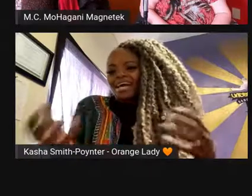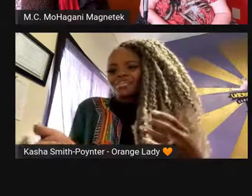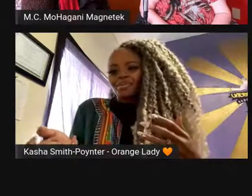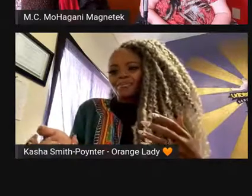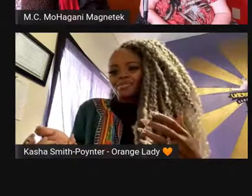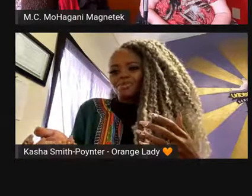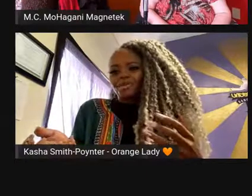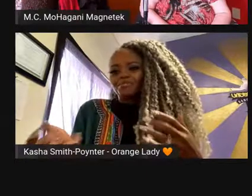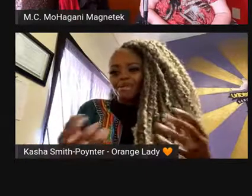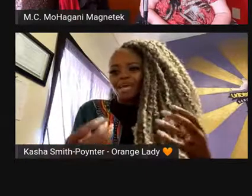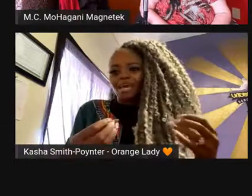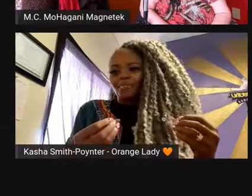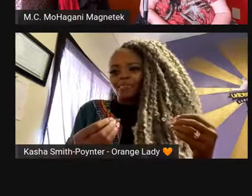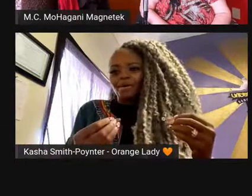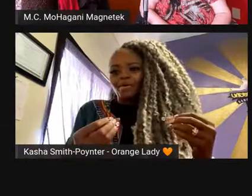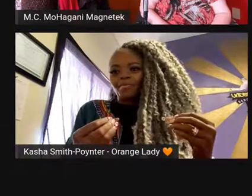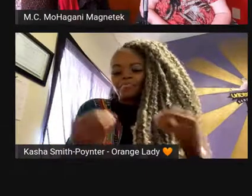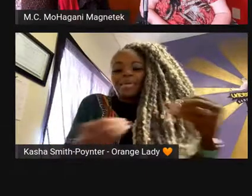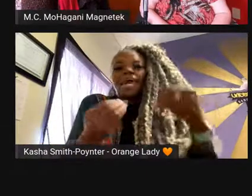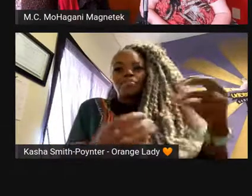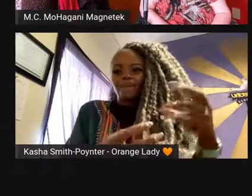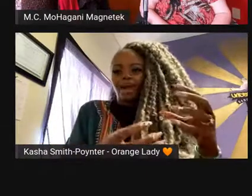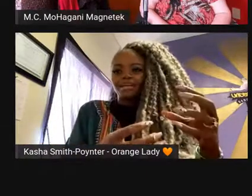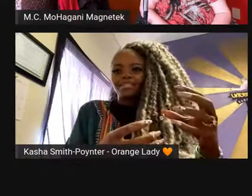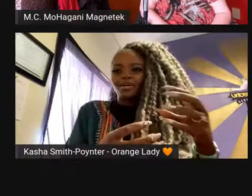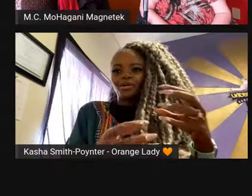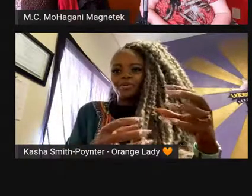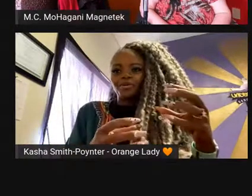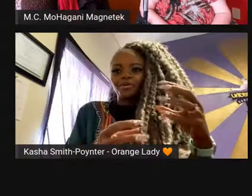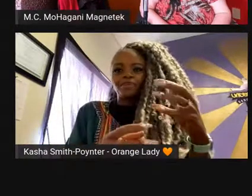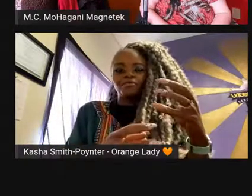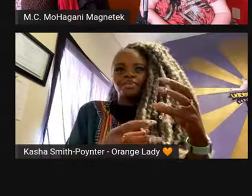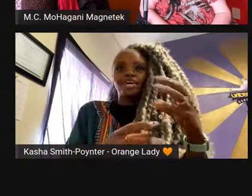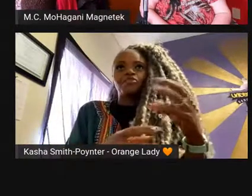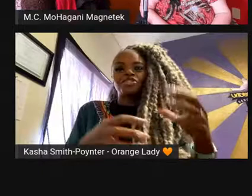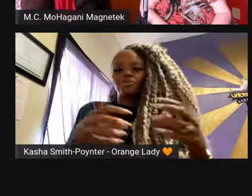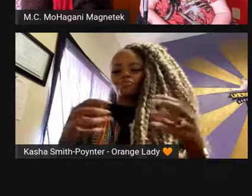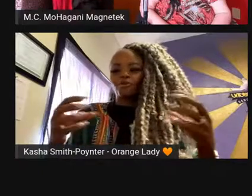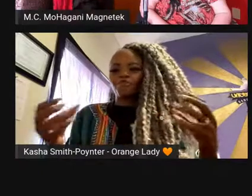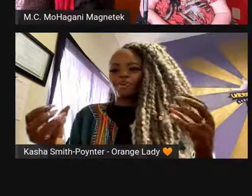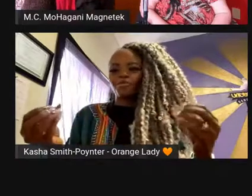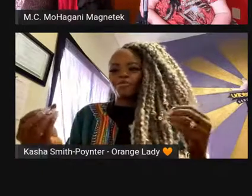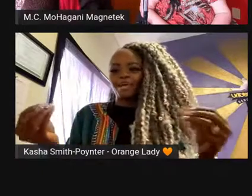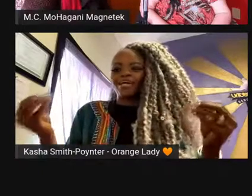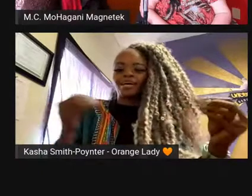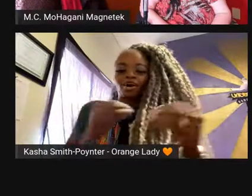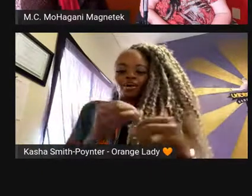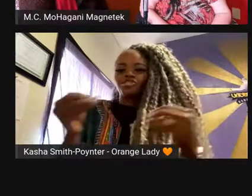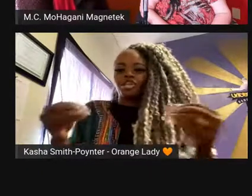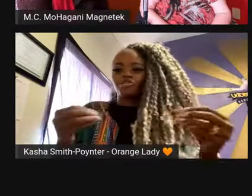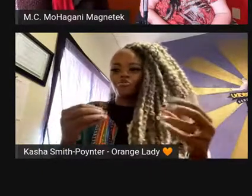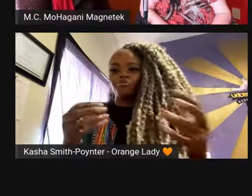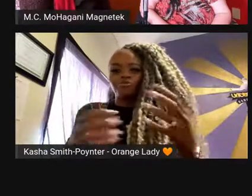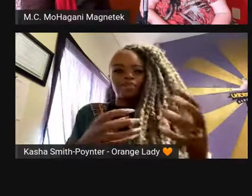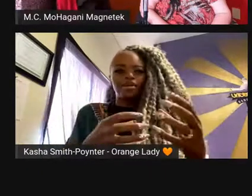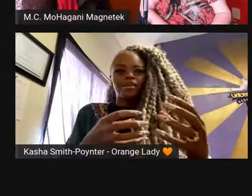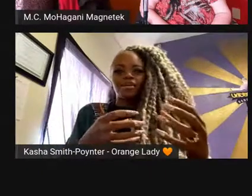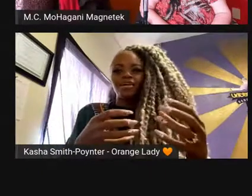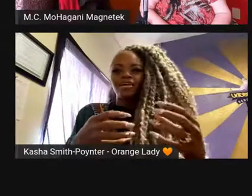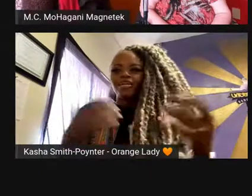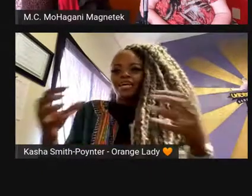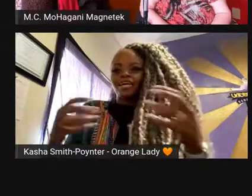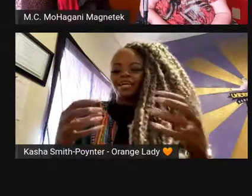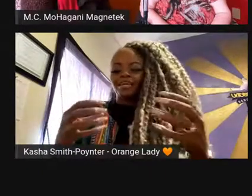that connection between us became that. And so the energy was more felt through like our exchange through